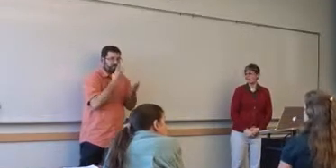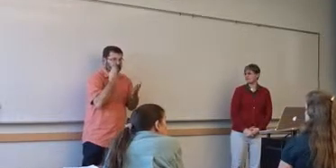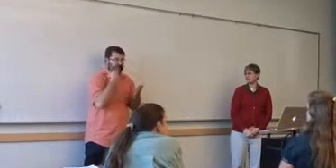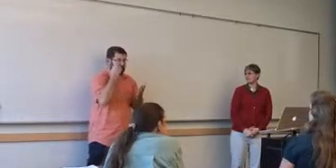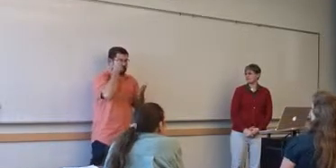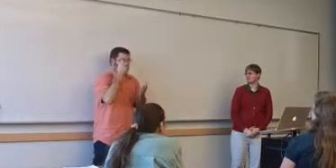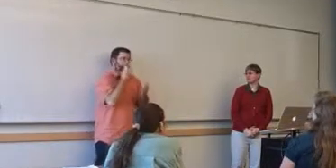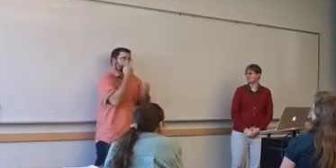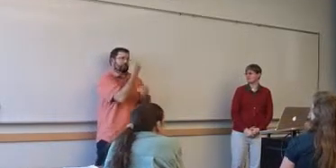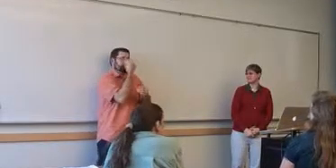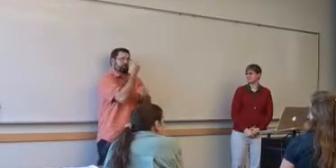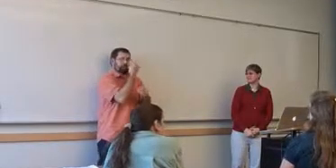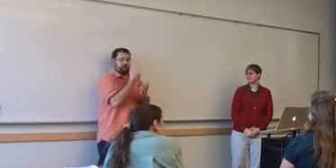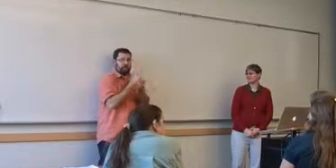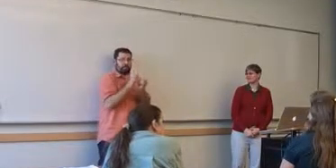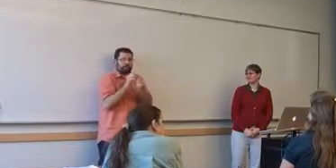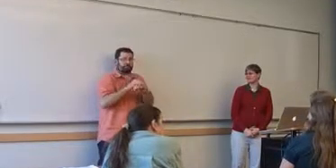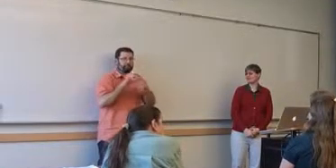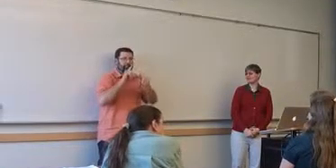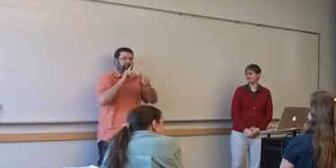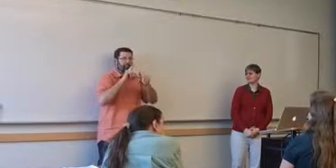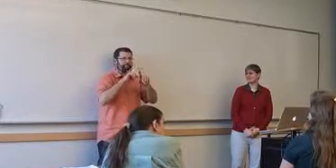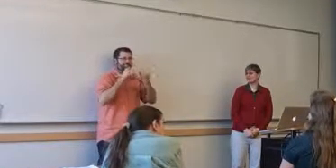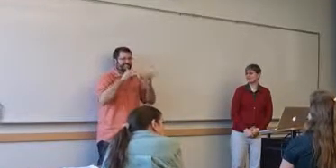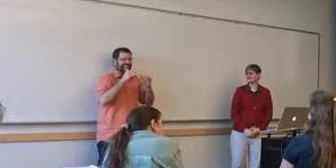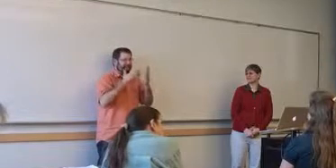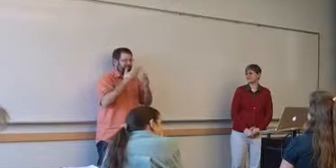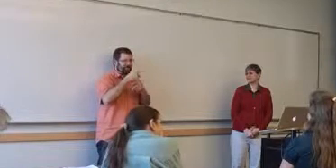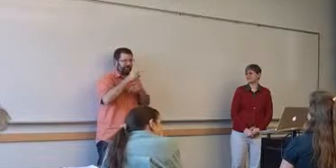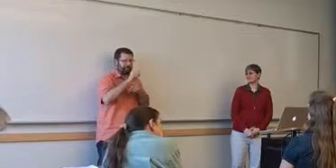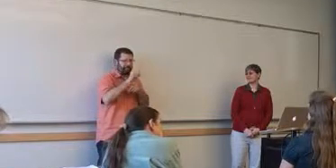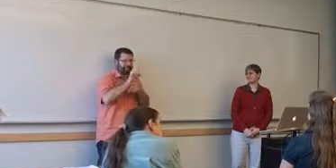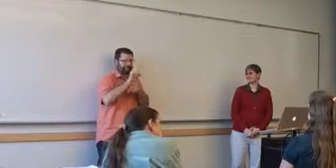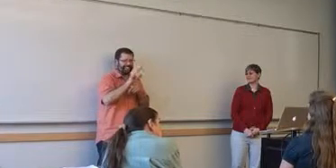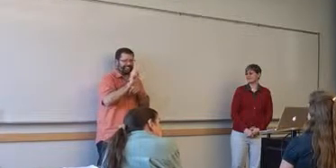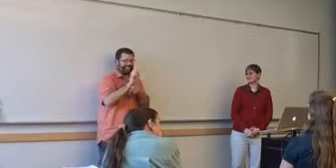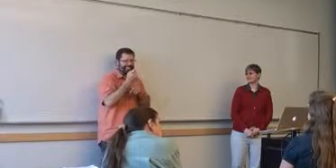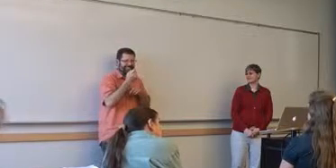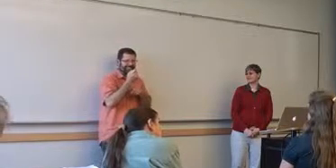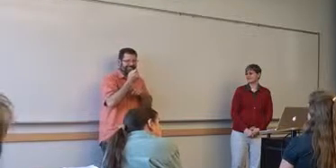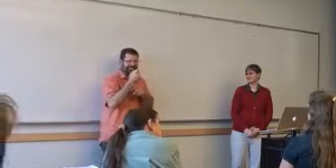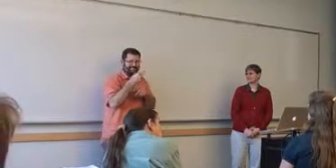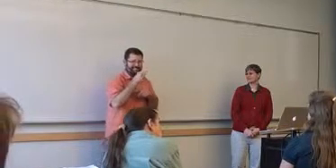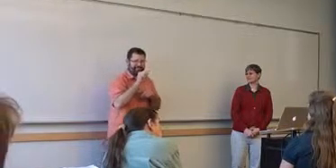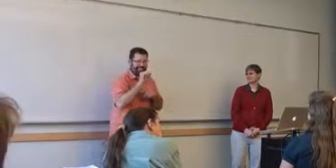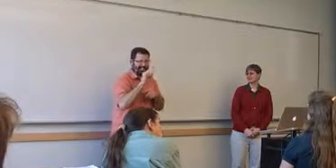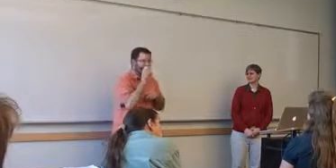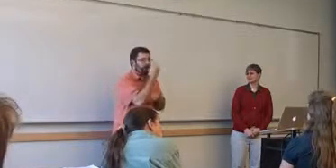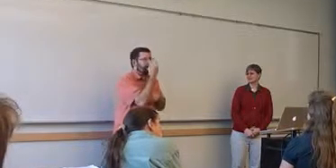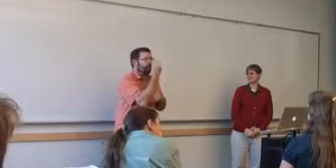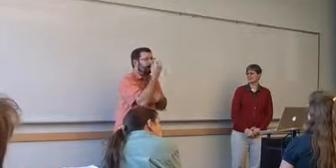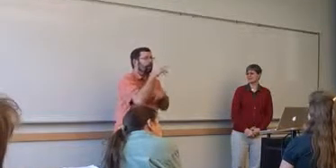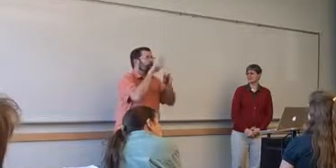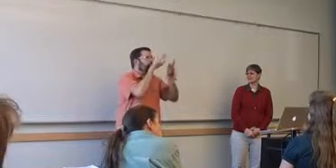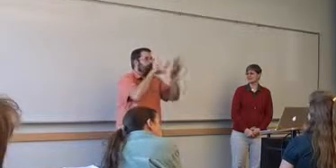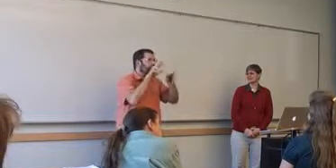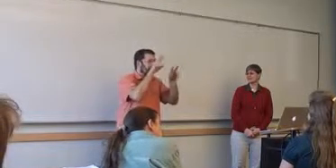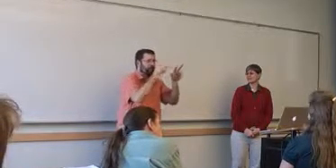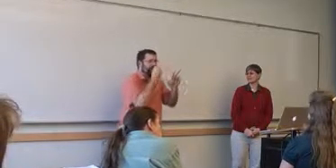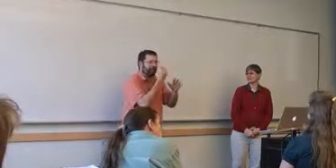Totally, but it does help, yes. Yeah, it's nice. I think just having that exposure, you know, so it's fast though, but it's passive learning, you know. So you can easily